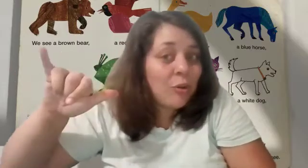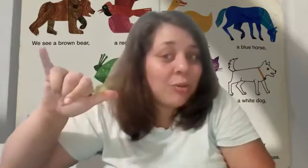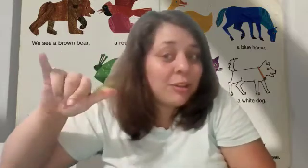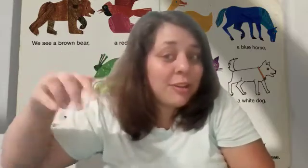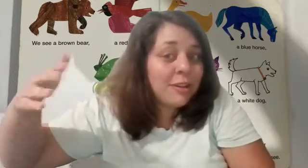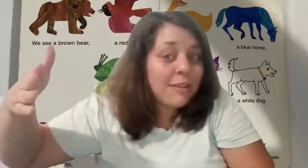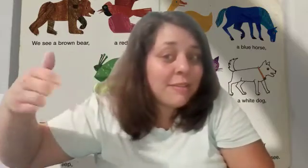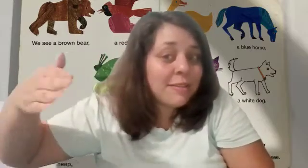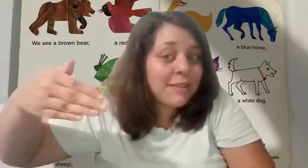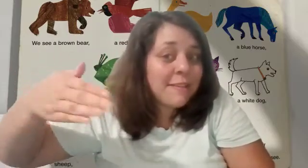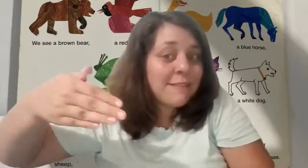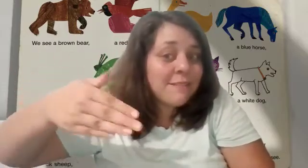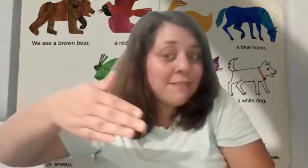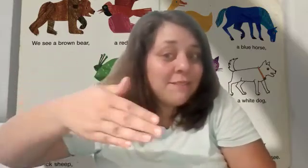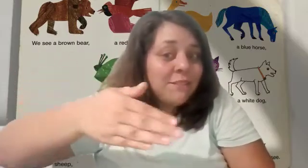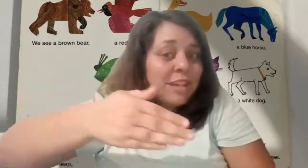gold